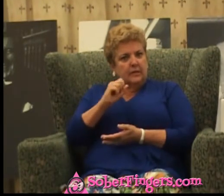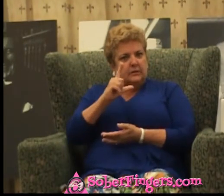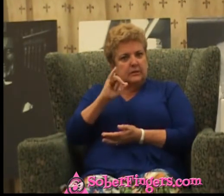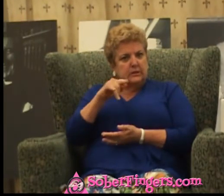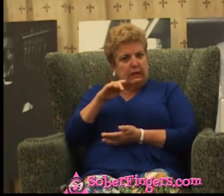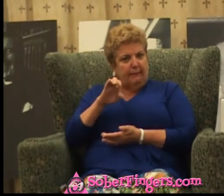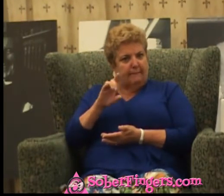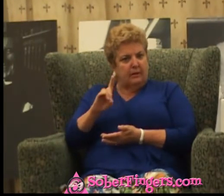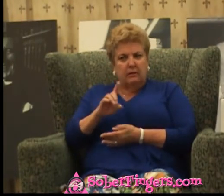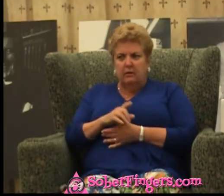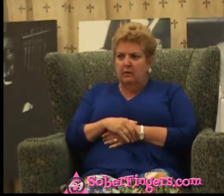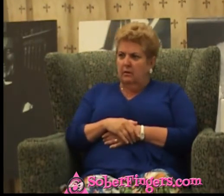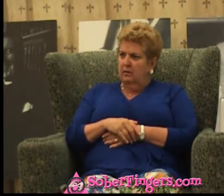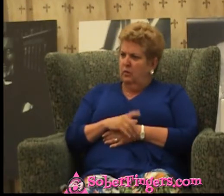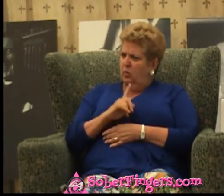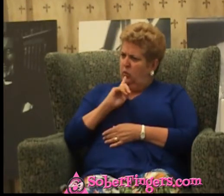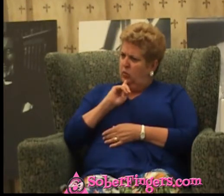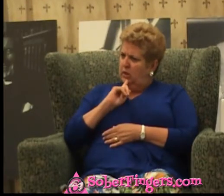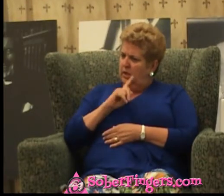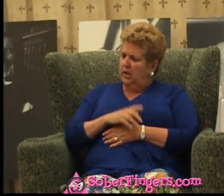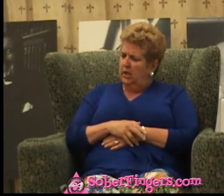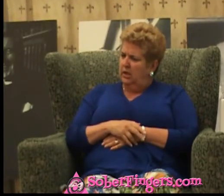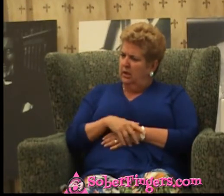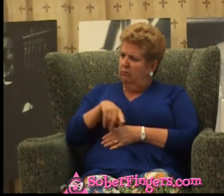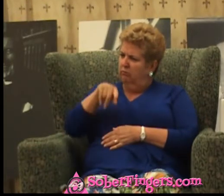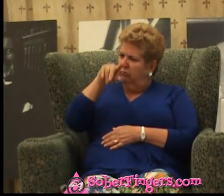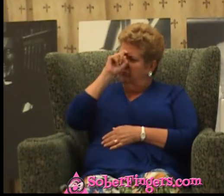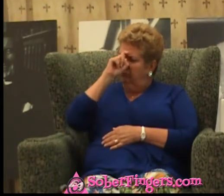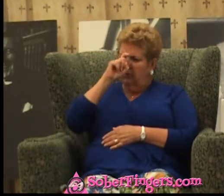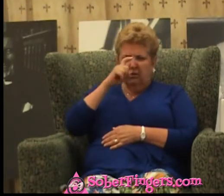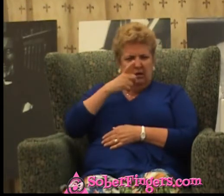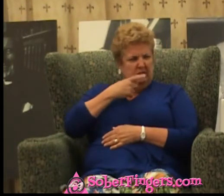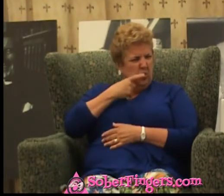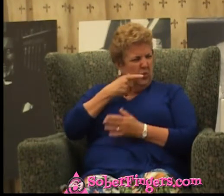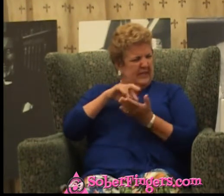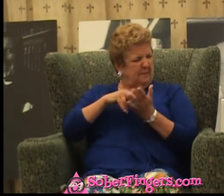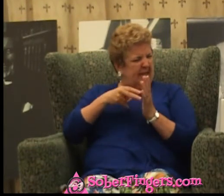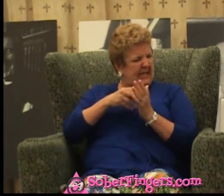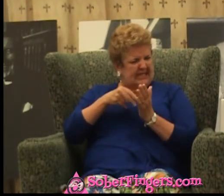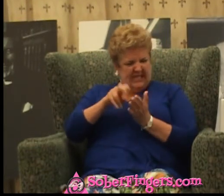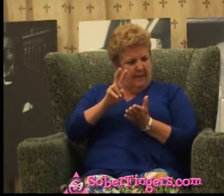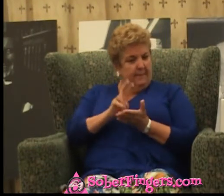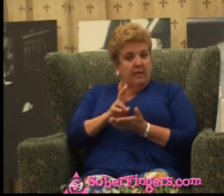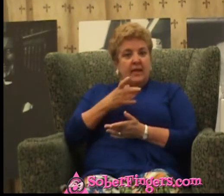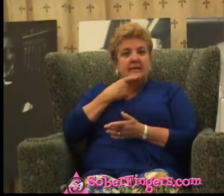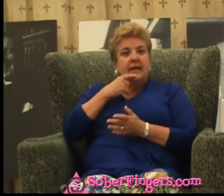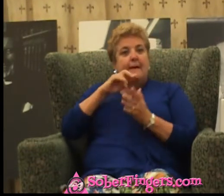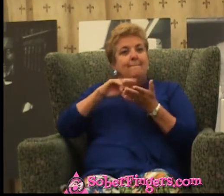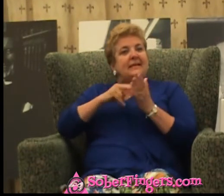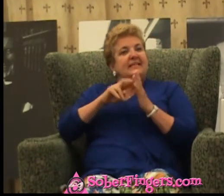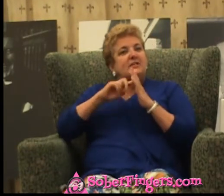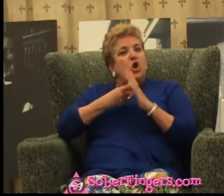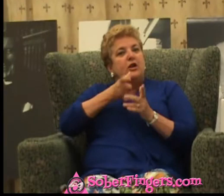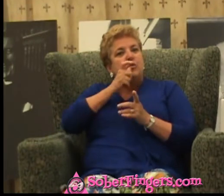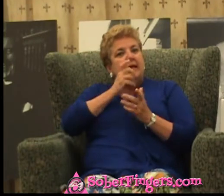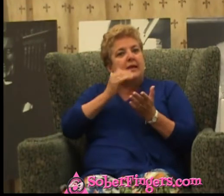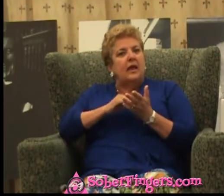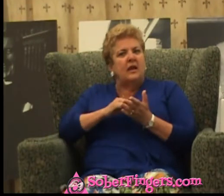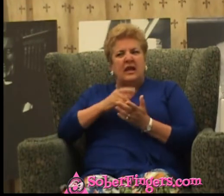"Really?" So later I had to ask, I said, "What's a slip?" He said he started drinking again. And I said, "Why?"